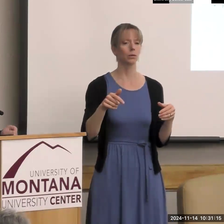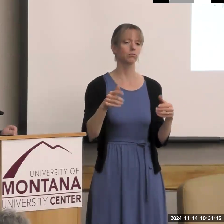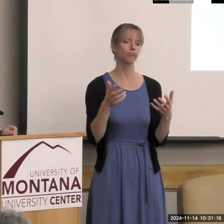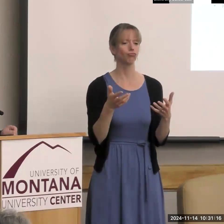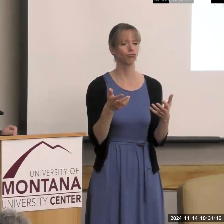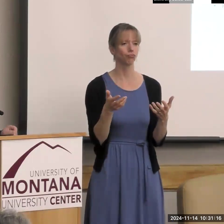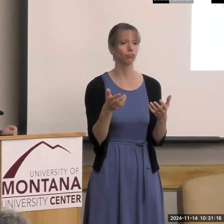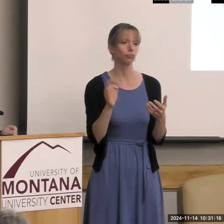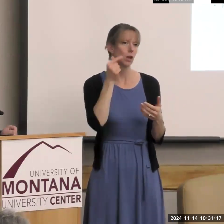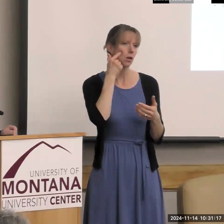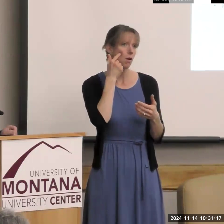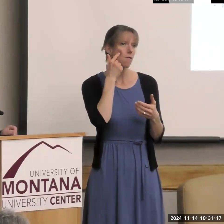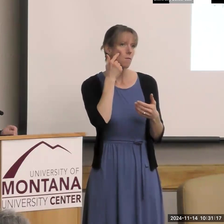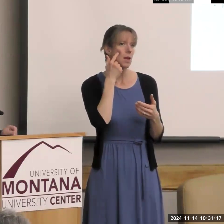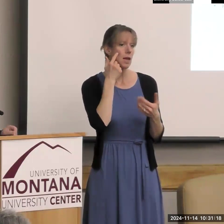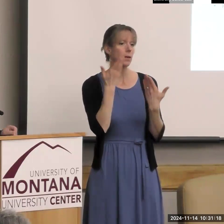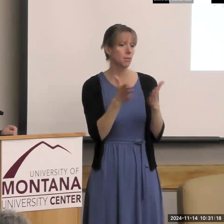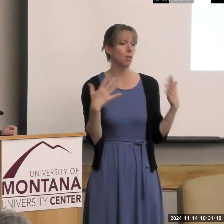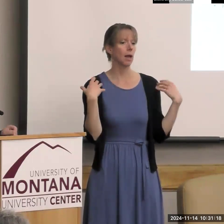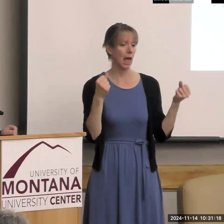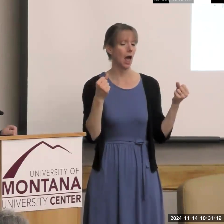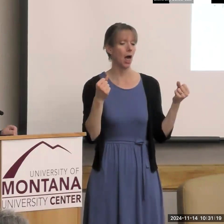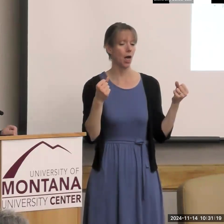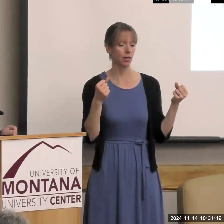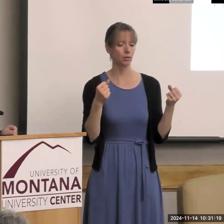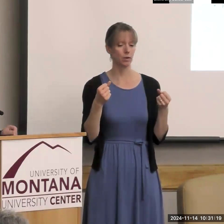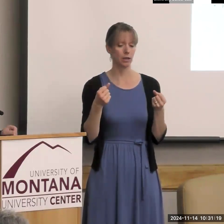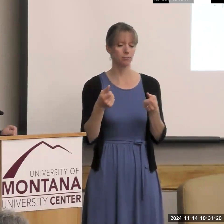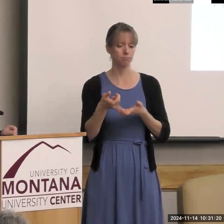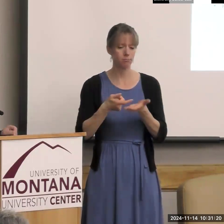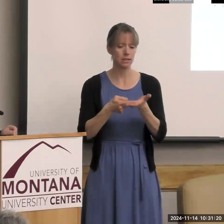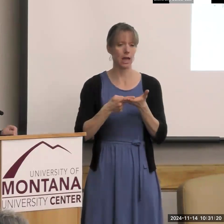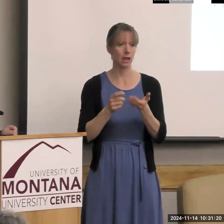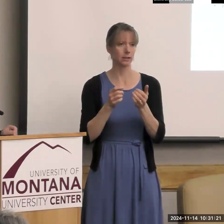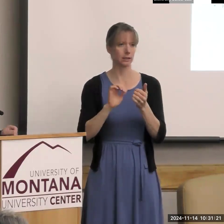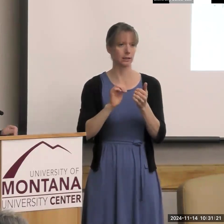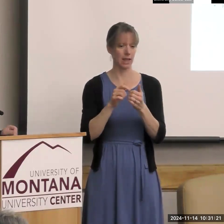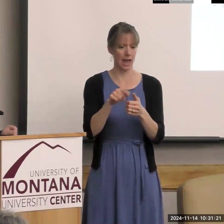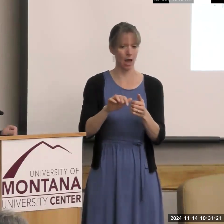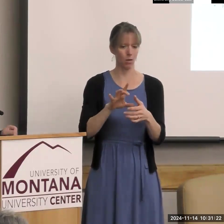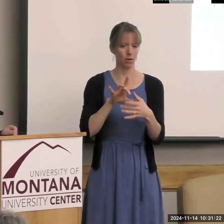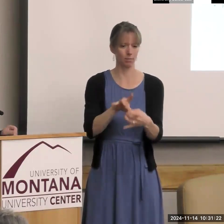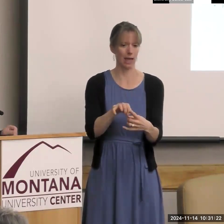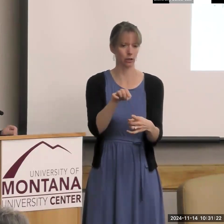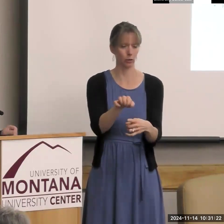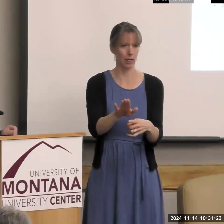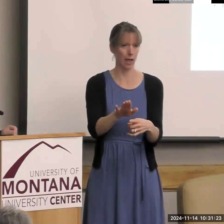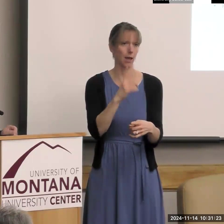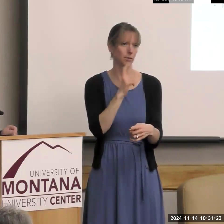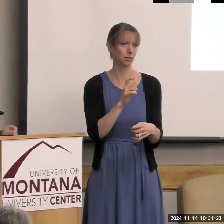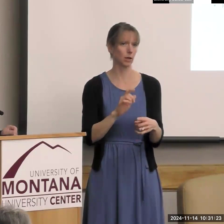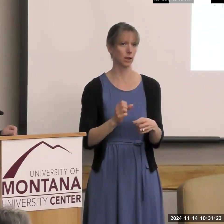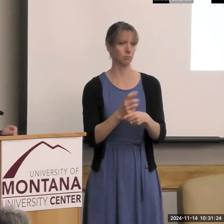work that governmental public health does to that division within CDC has given them great excitement. So I think we have a